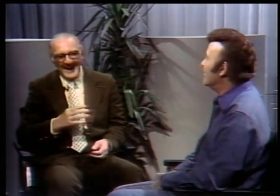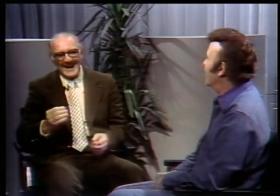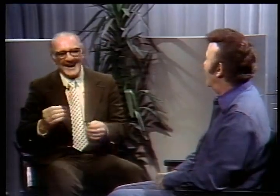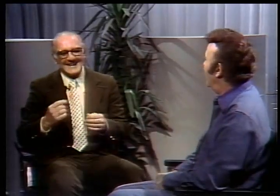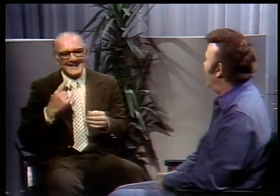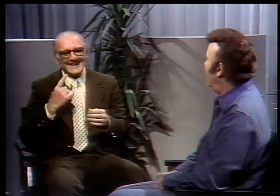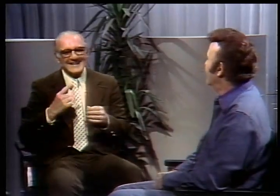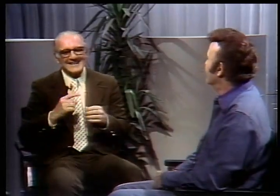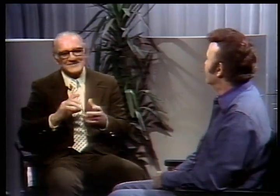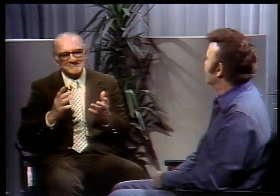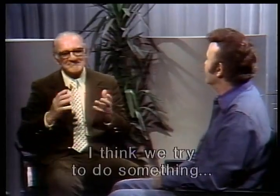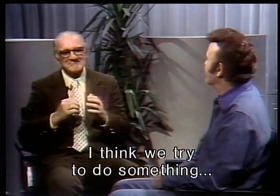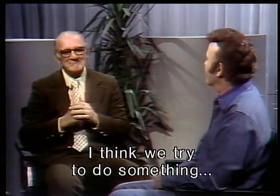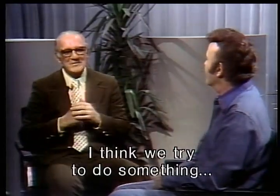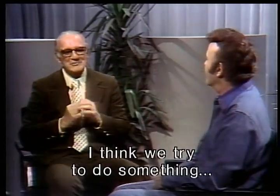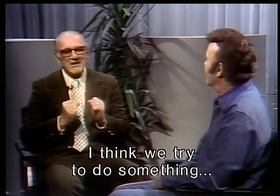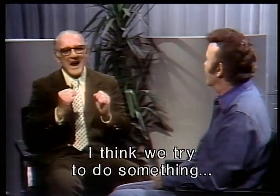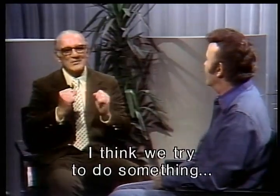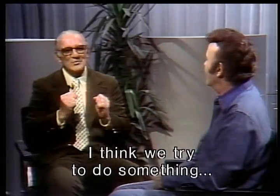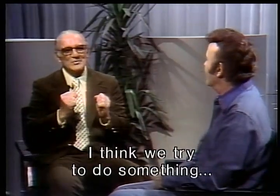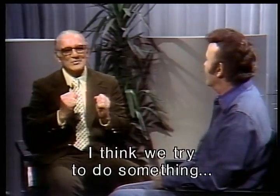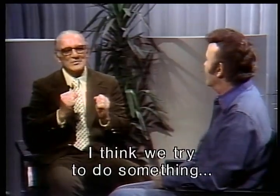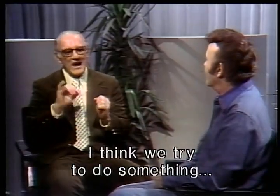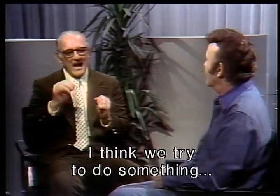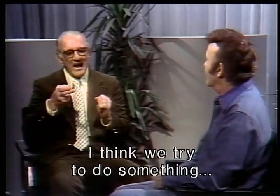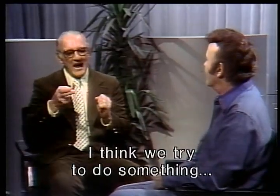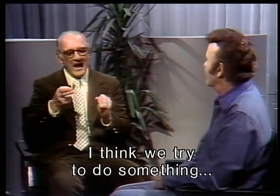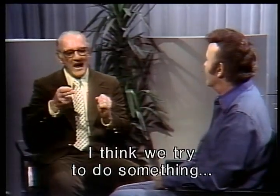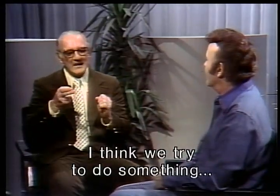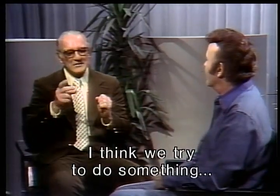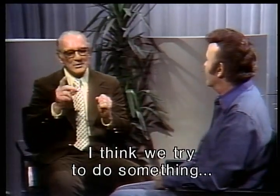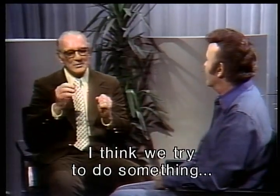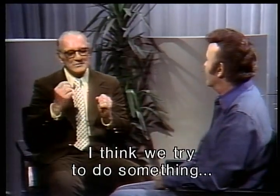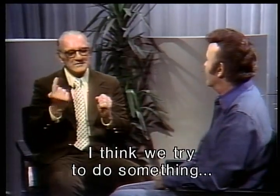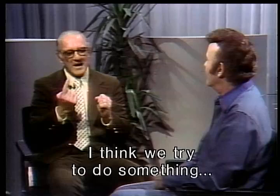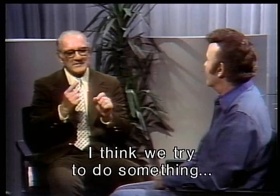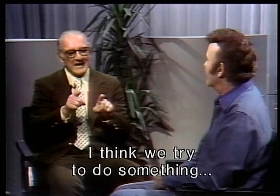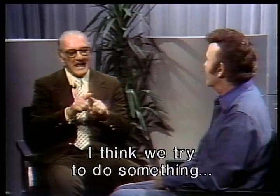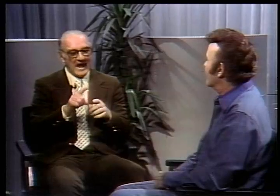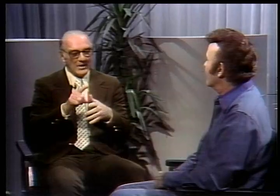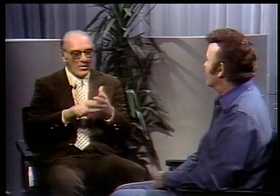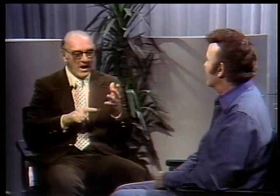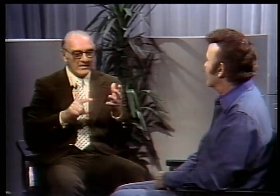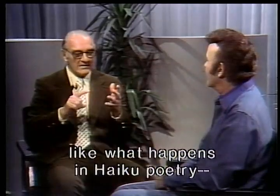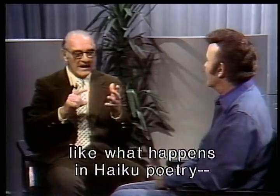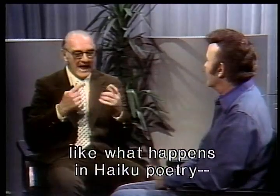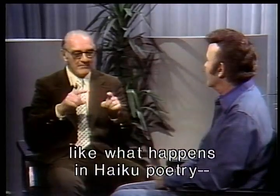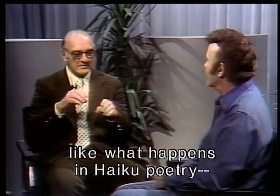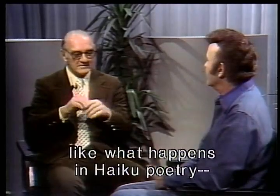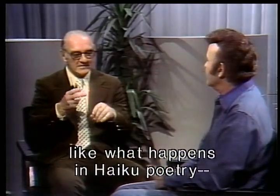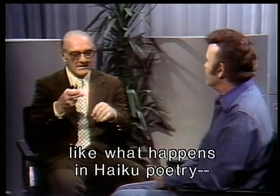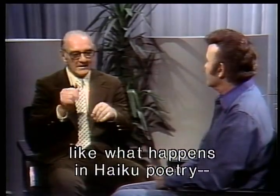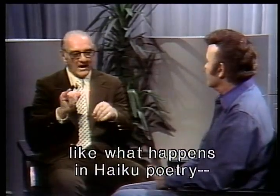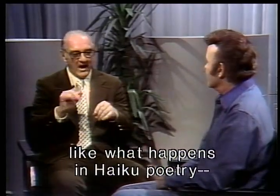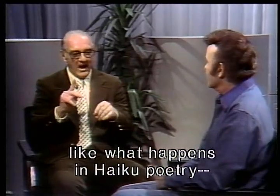I think try to do something like what happens in